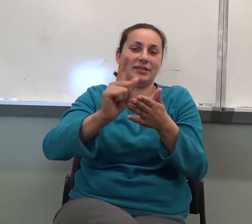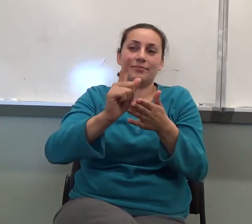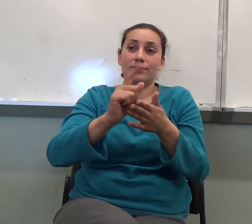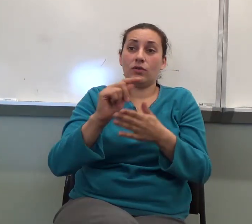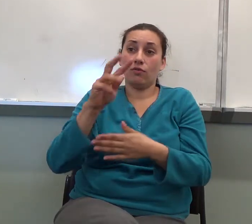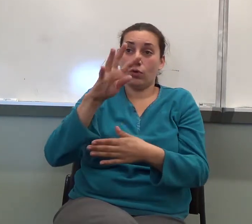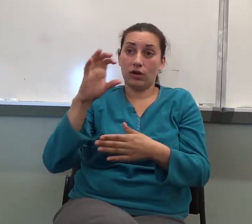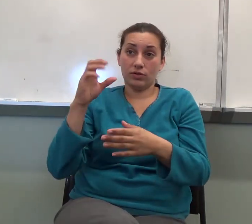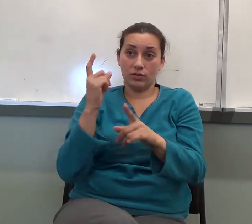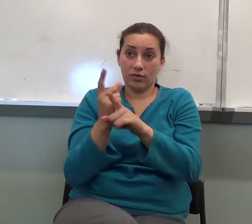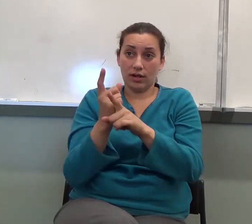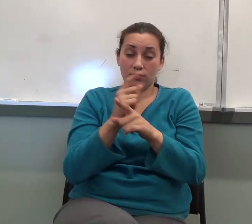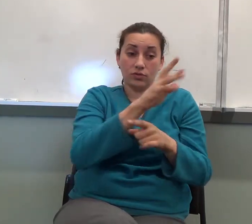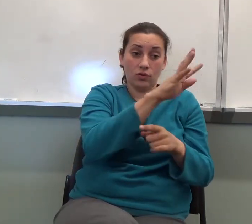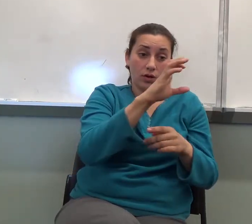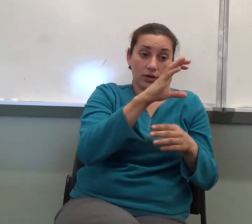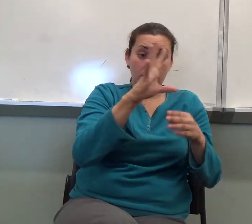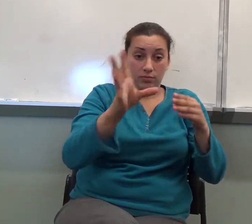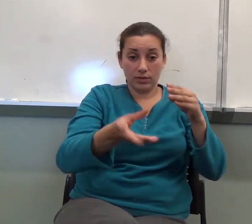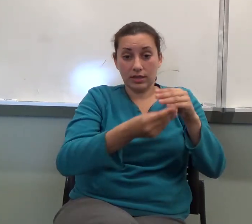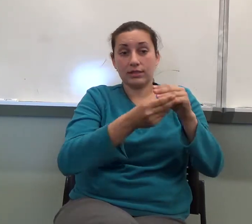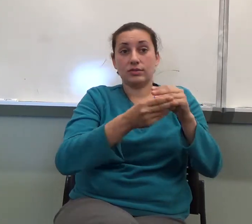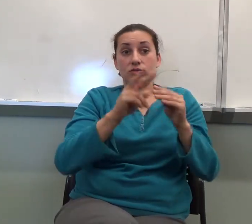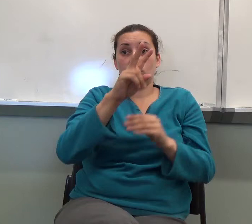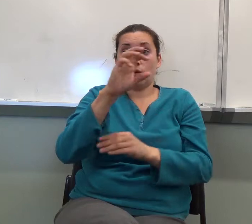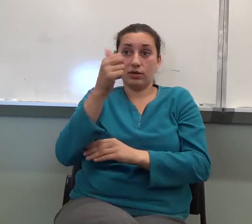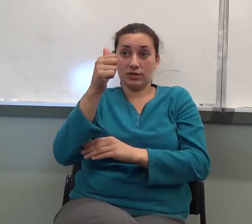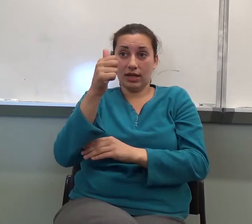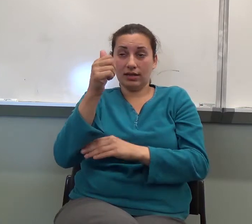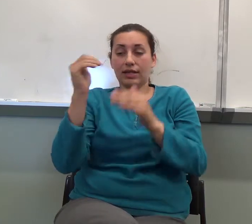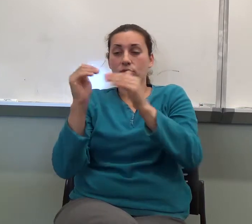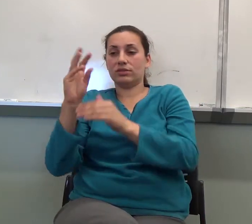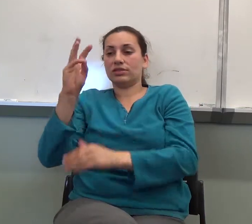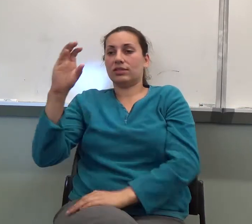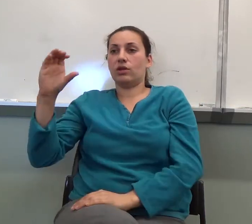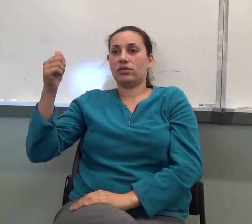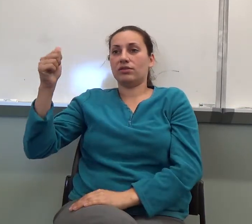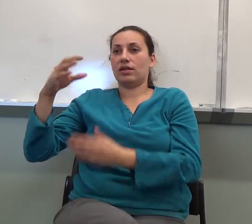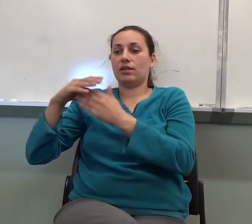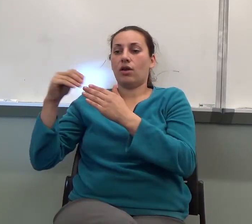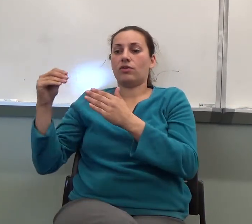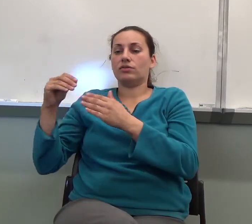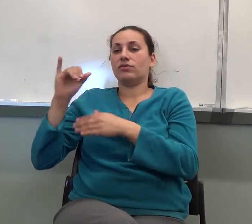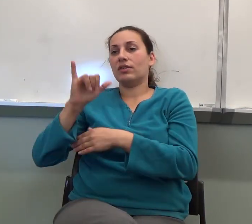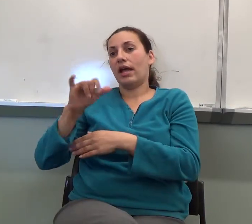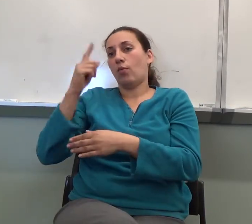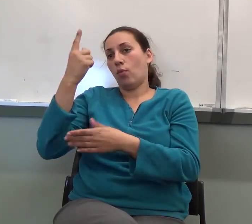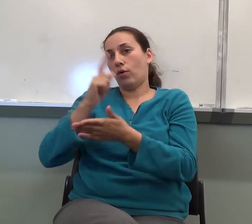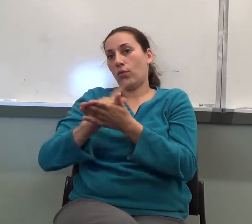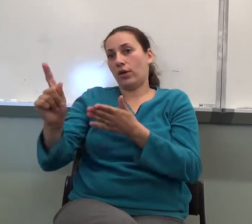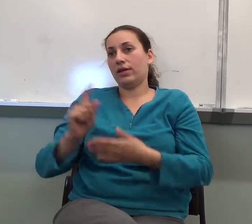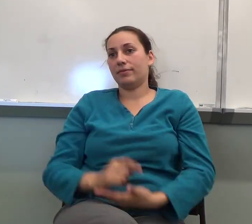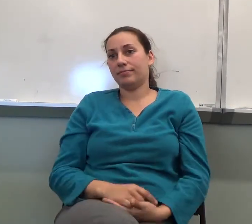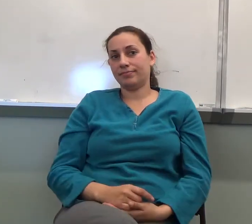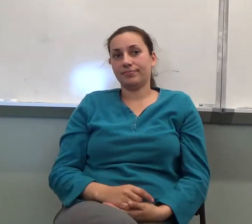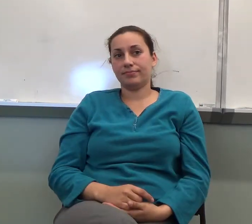retainer, plus the 210, gives you $610 for that week. You can go through the fancy